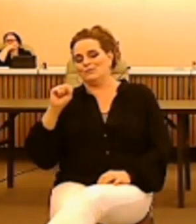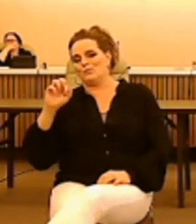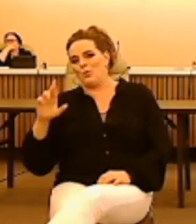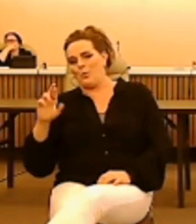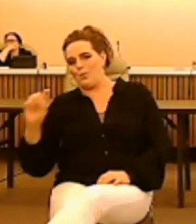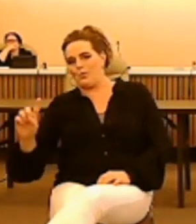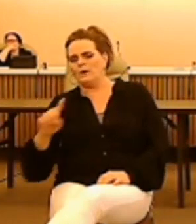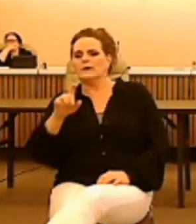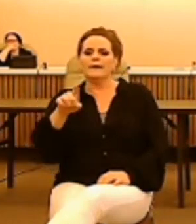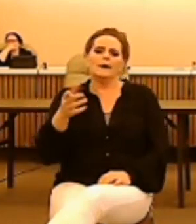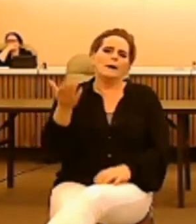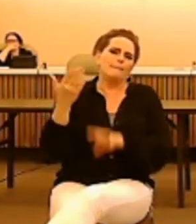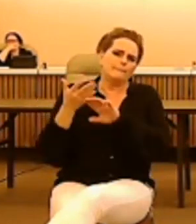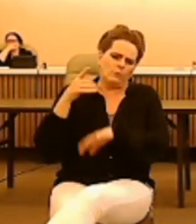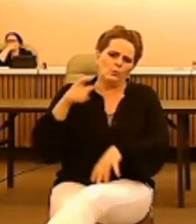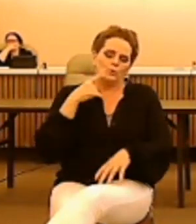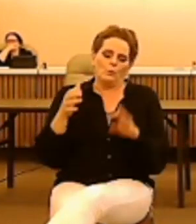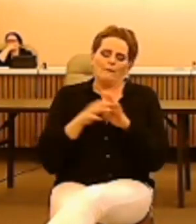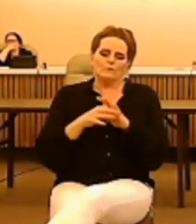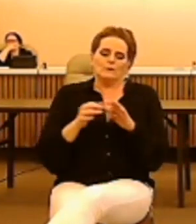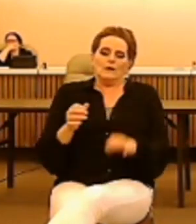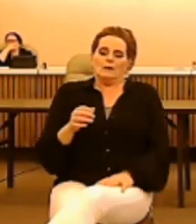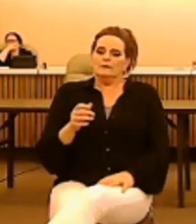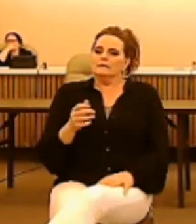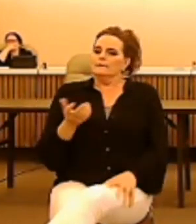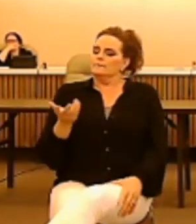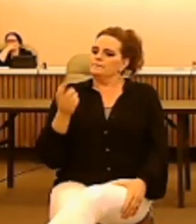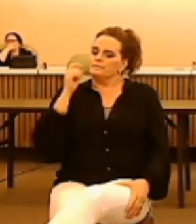You were mentioning about